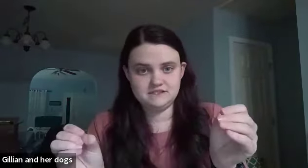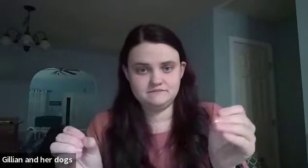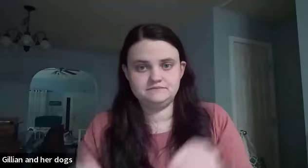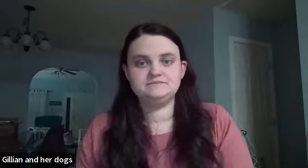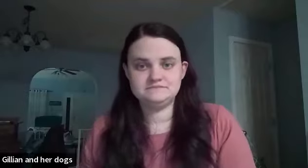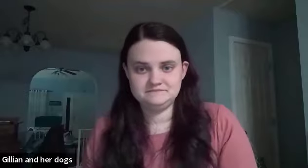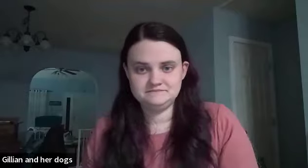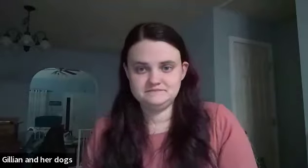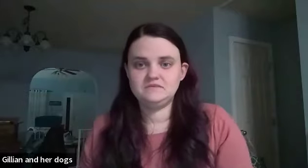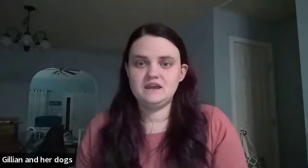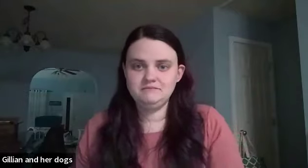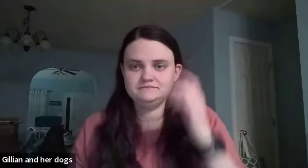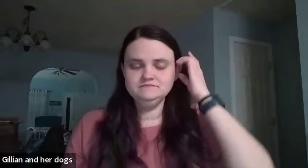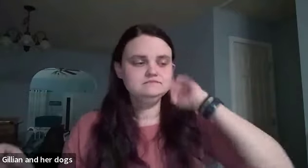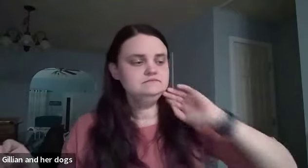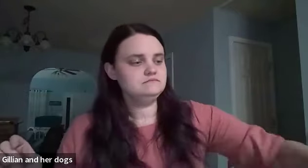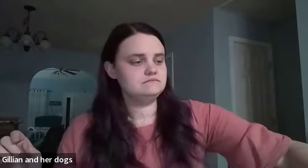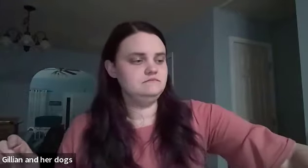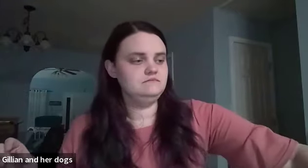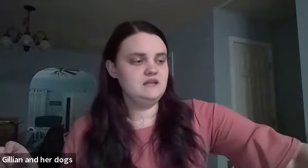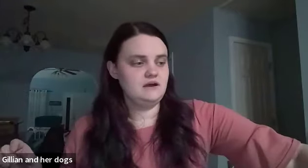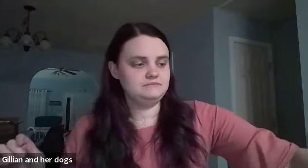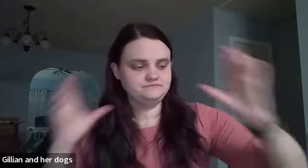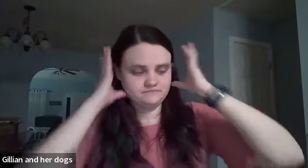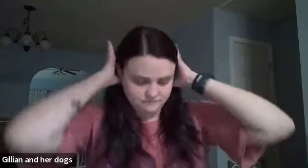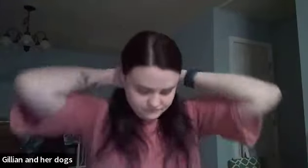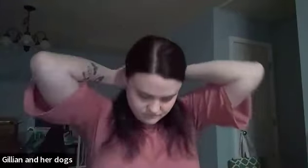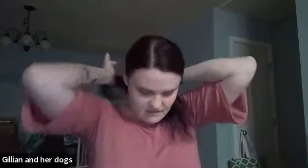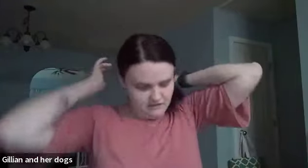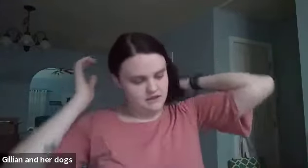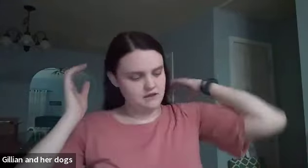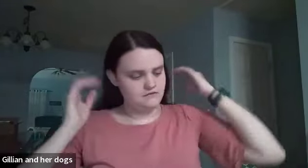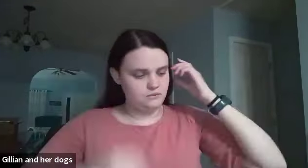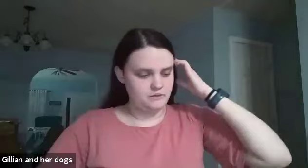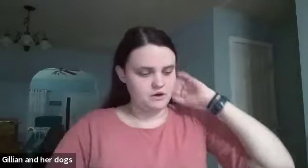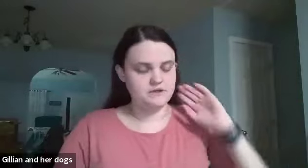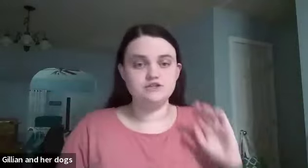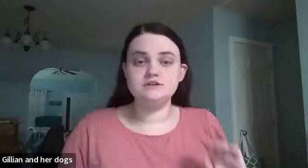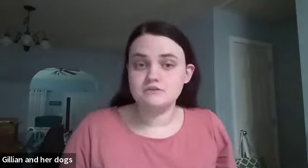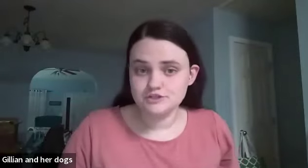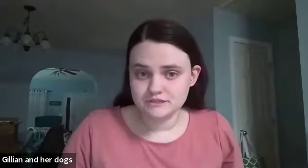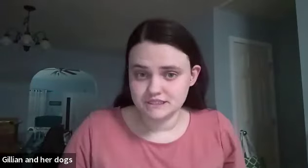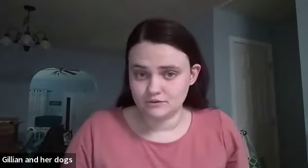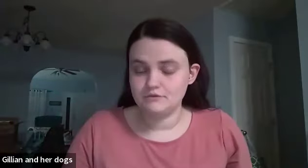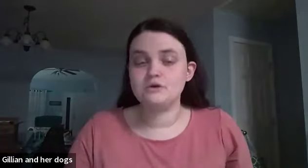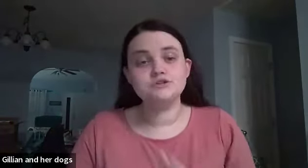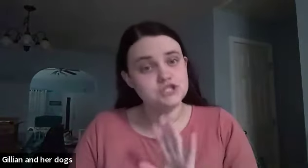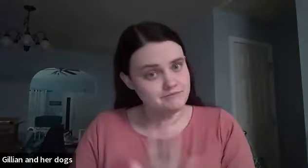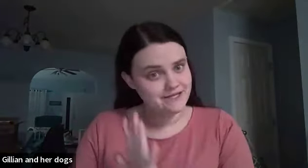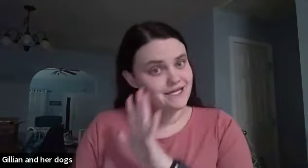office. Okay? Now, if we were going to the grocery store or go shopping in